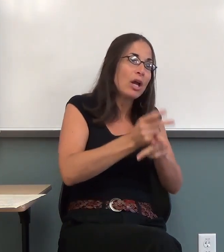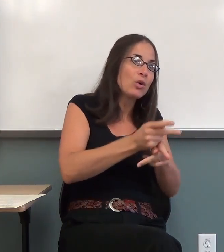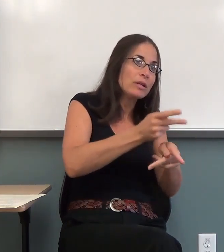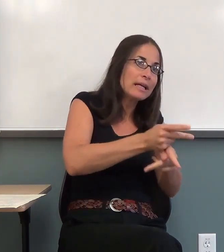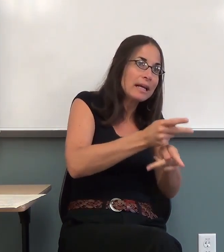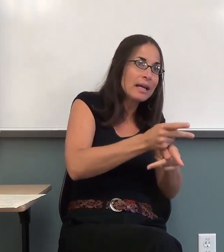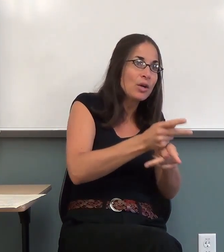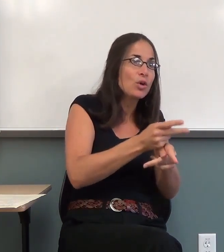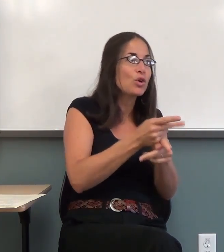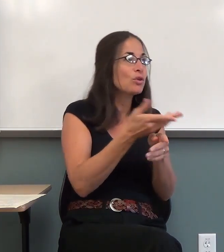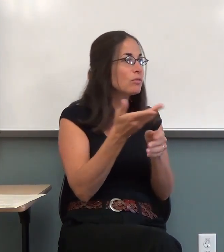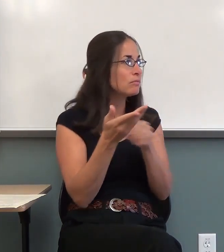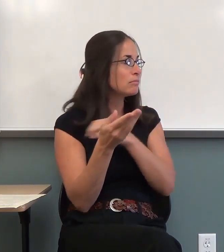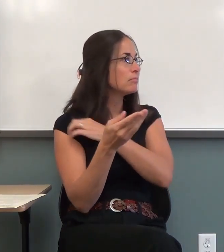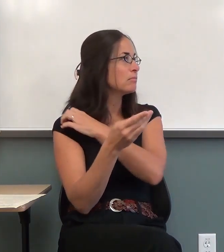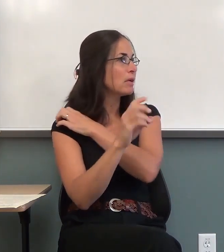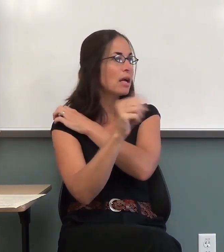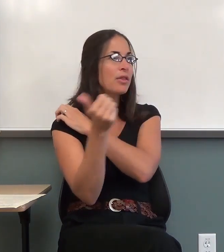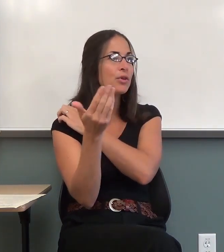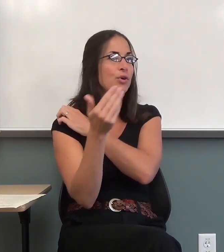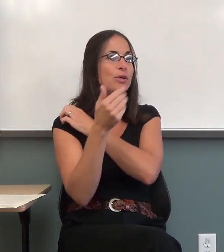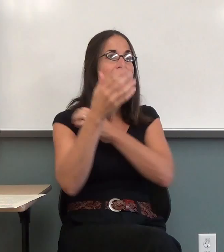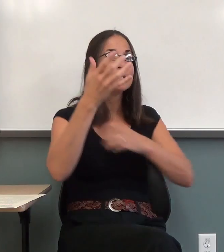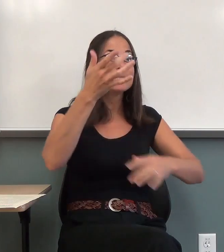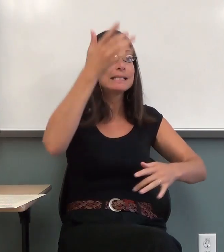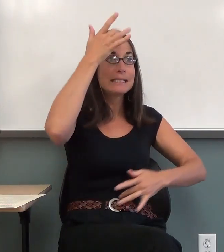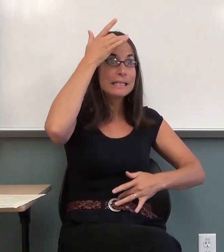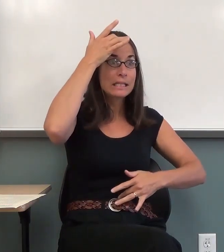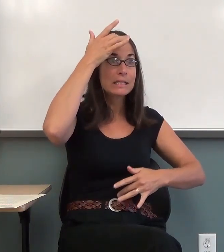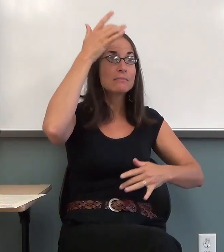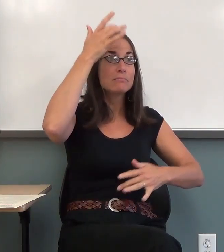What else? Sick. Sickness. Okay?